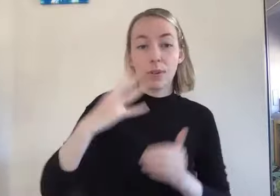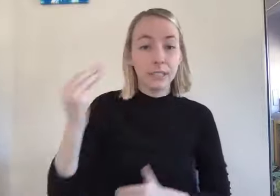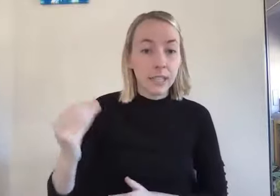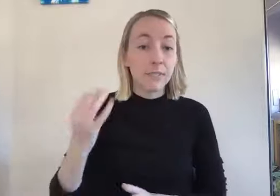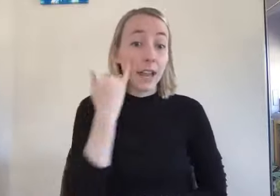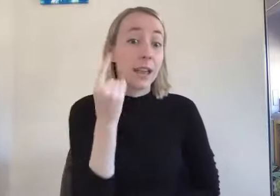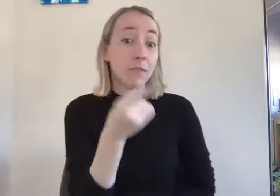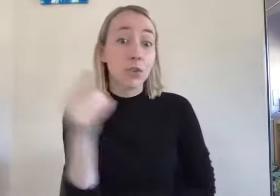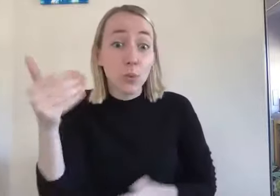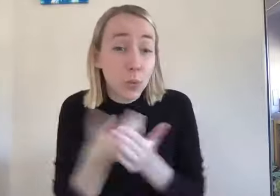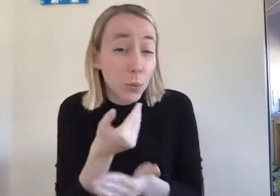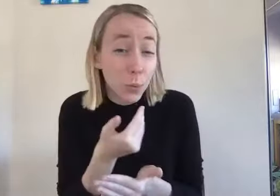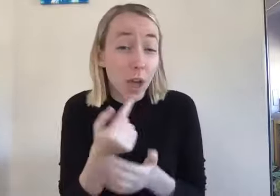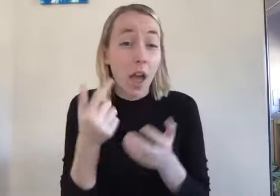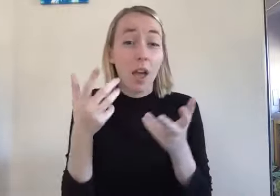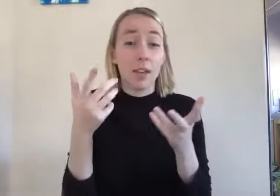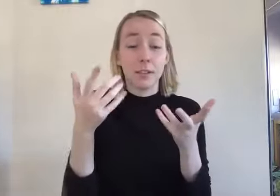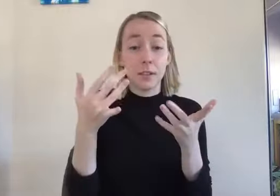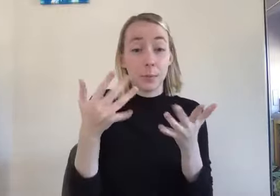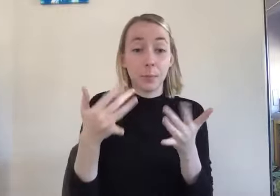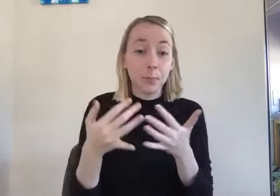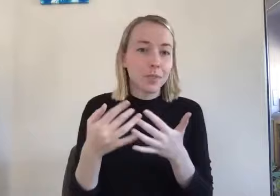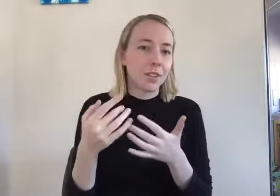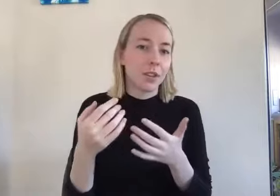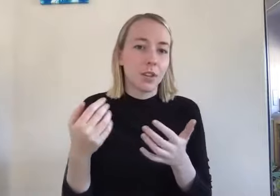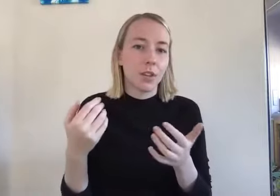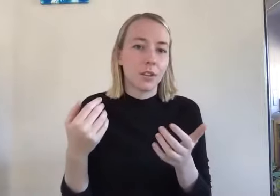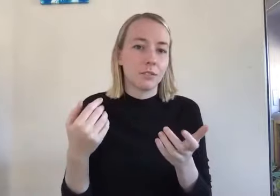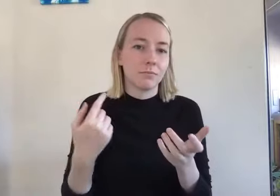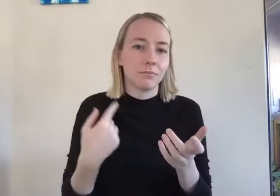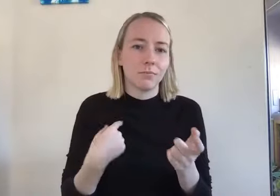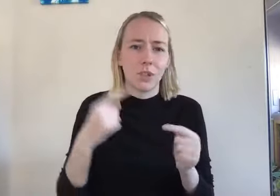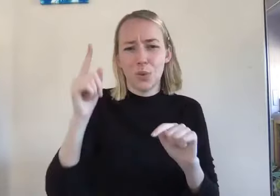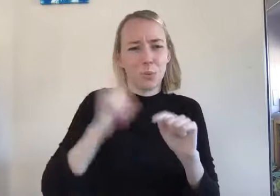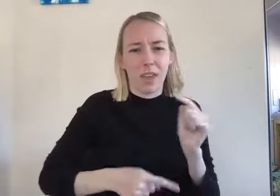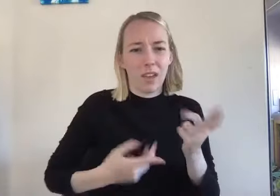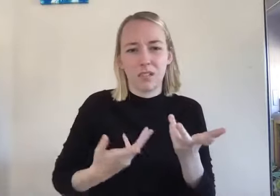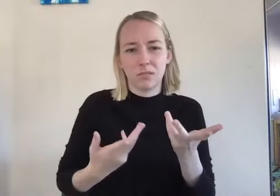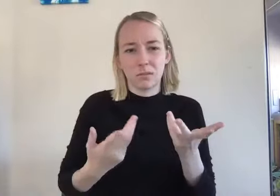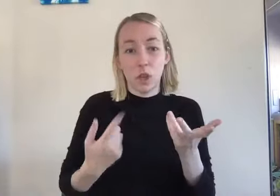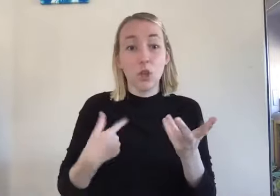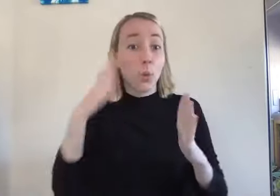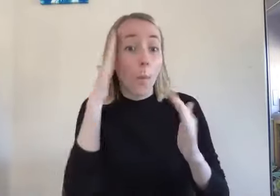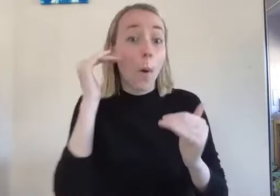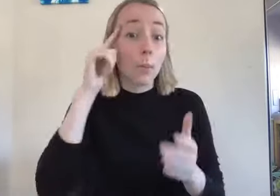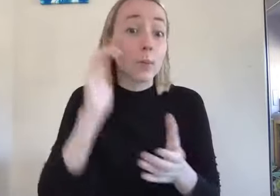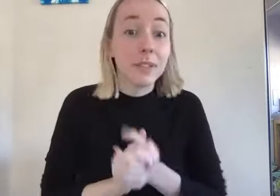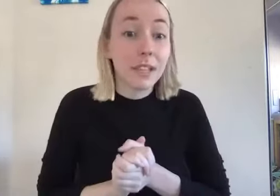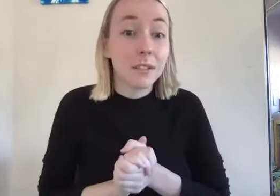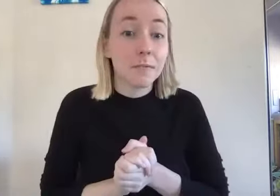come to believe. And if you're new in one of the programs, you can't come to believe. You hope to believe. You hope